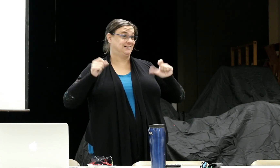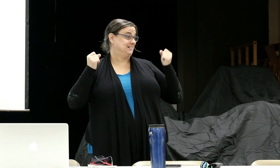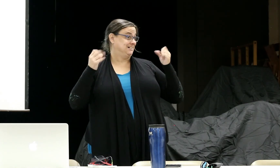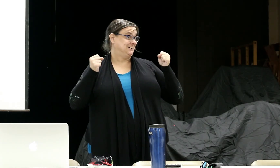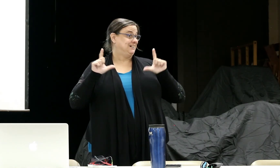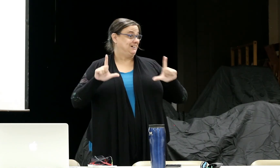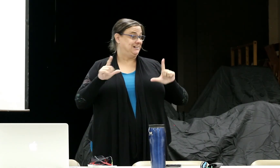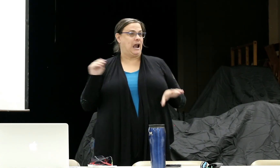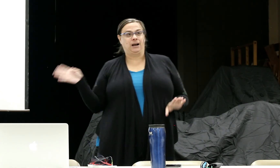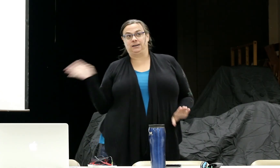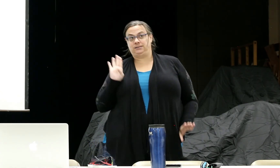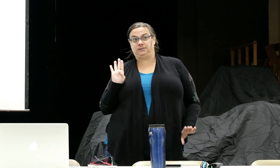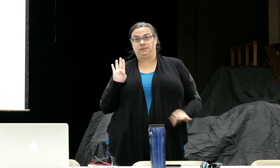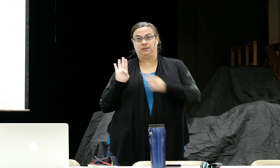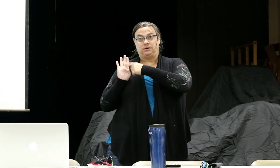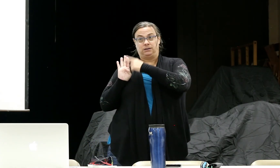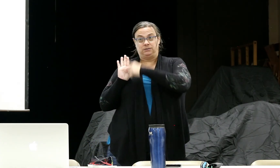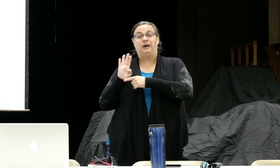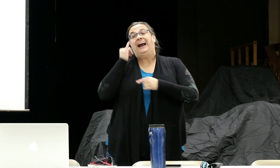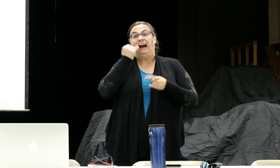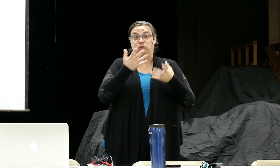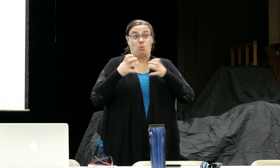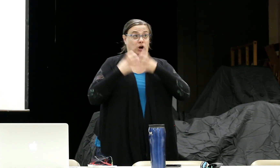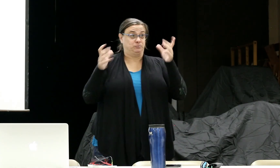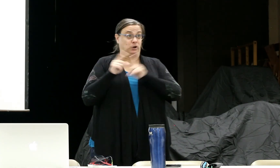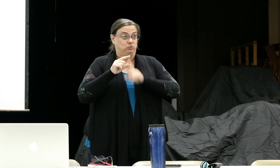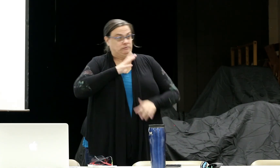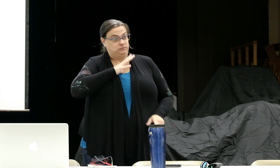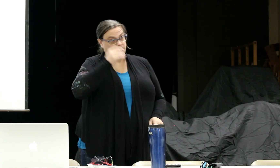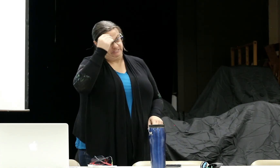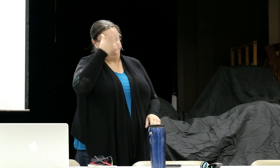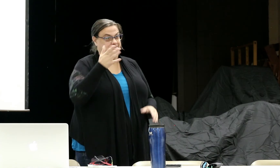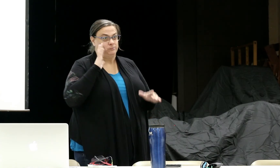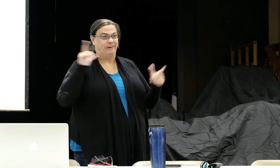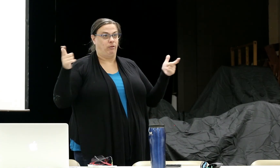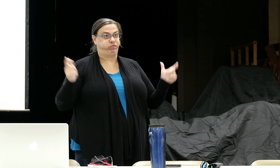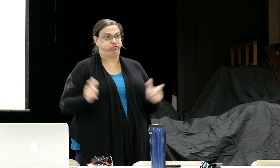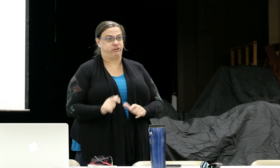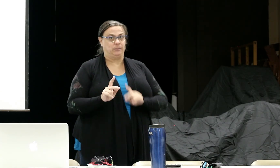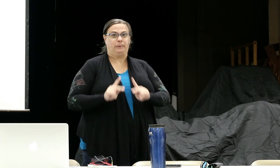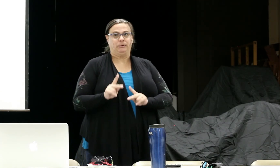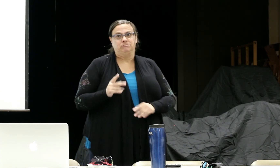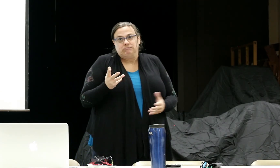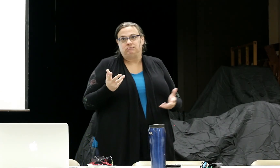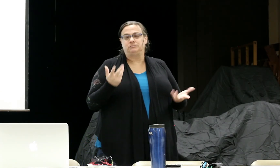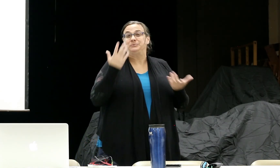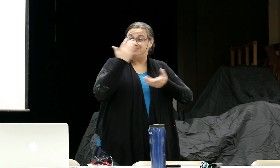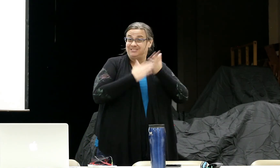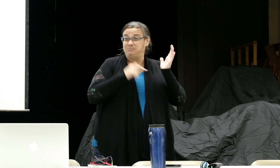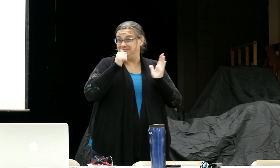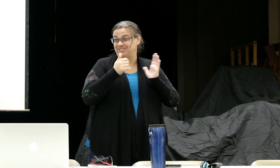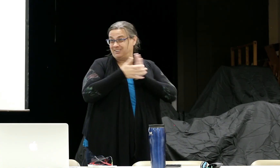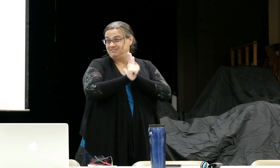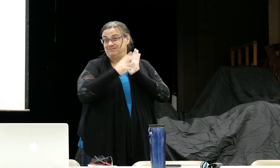many people don't know and understand what this process is for getting solar and for even trying